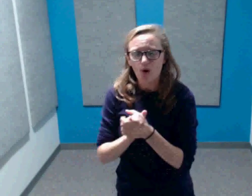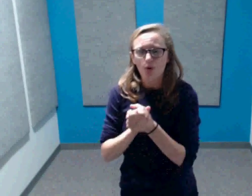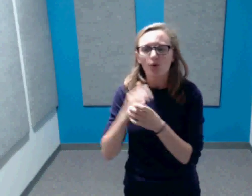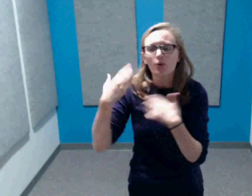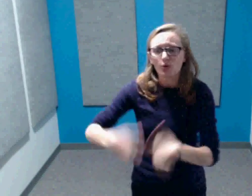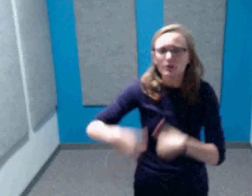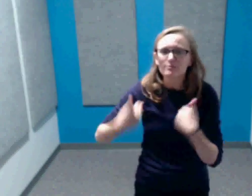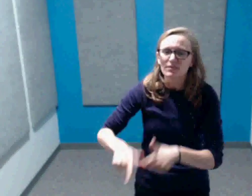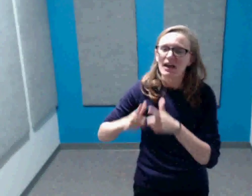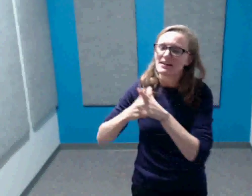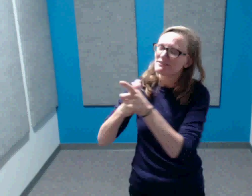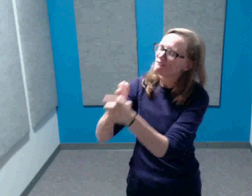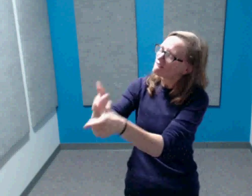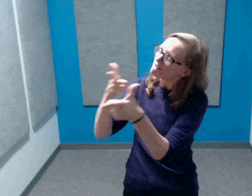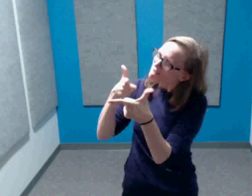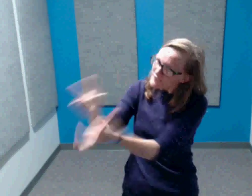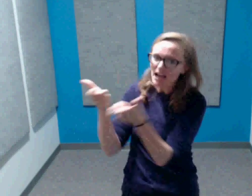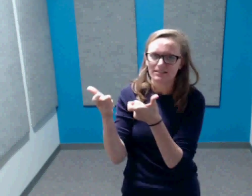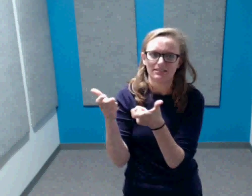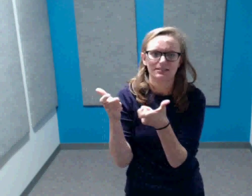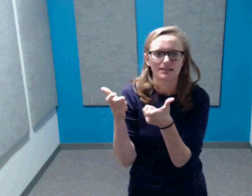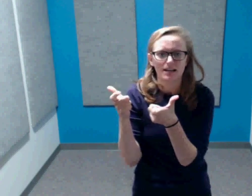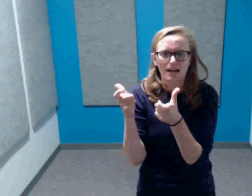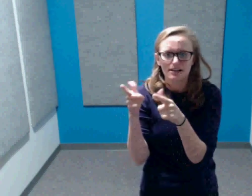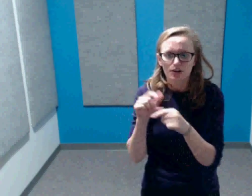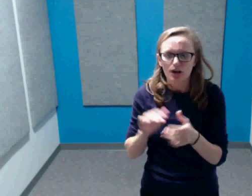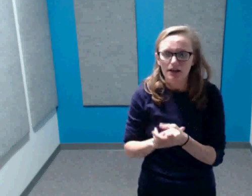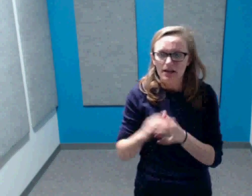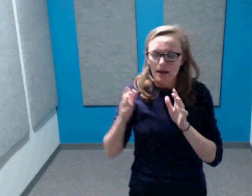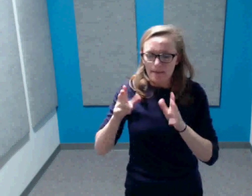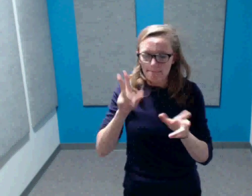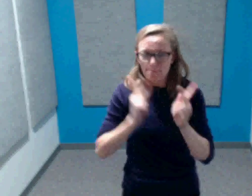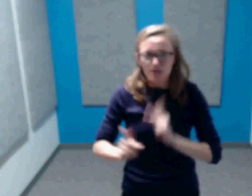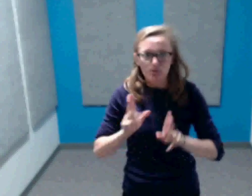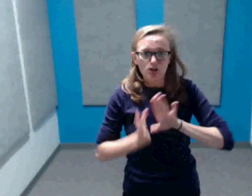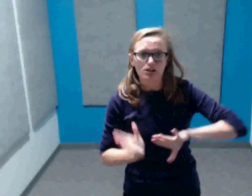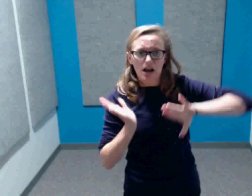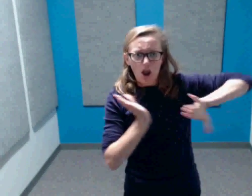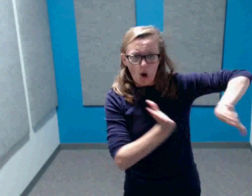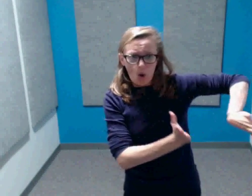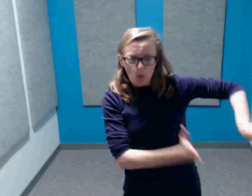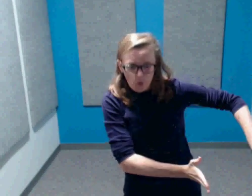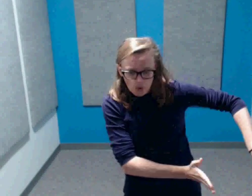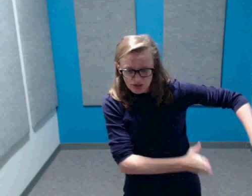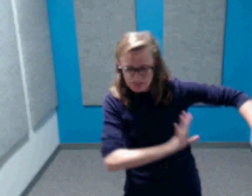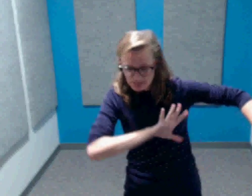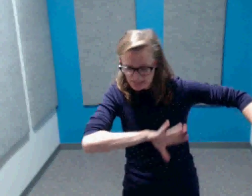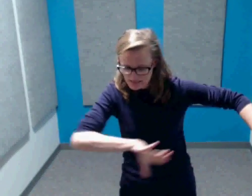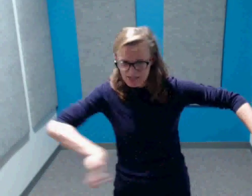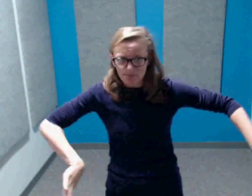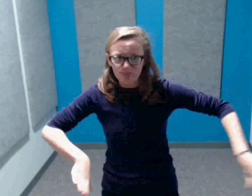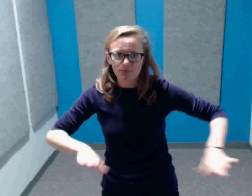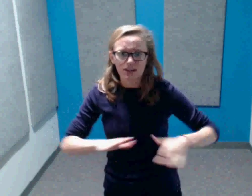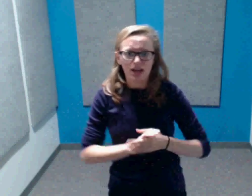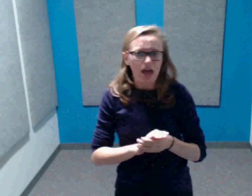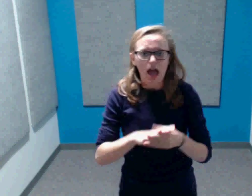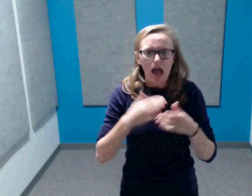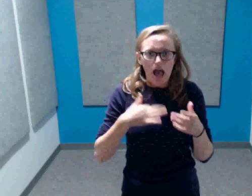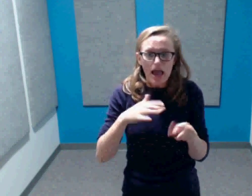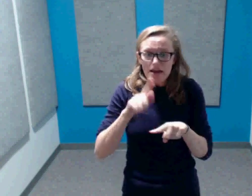I possibly could. You heard these people that get beside themselves? Oh, man, I was praying that I could get beside myself or behind myself or something. I didn't want to be around